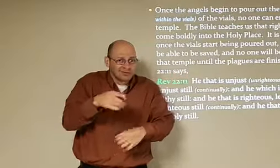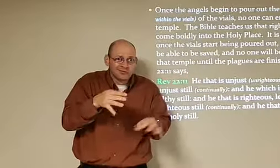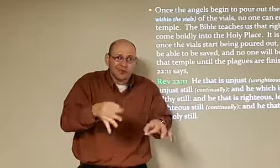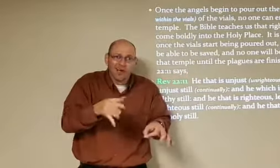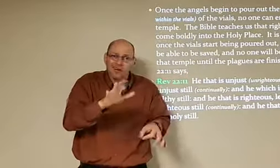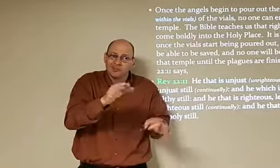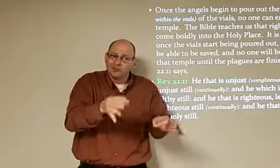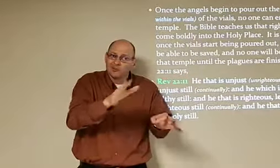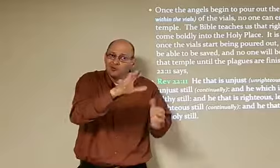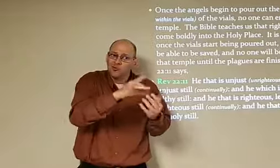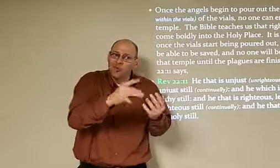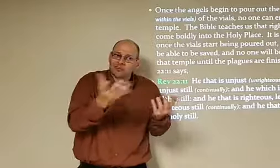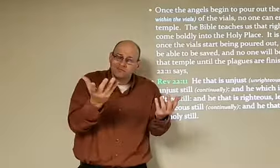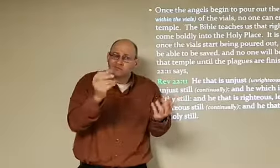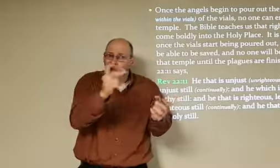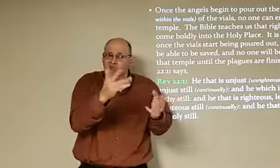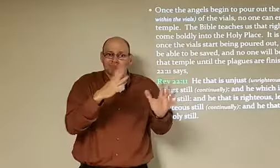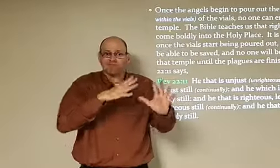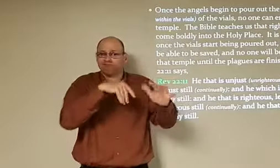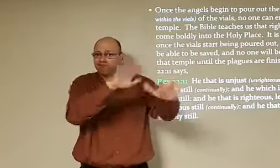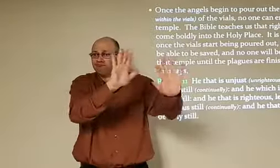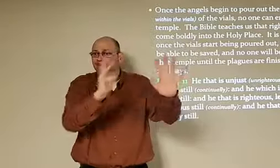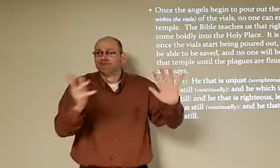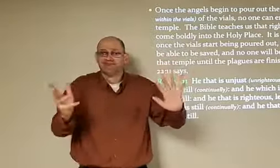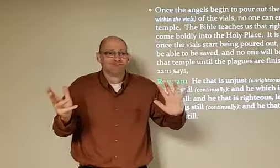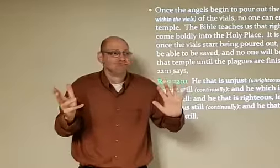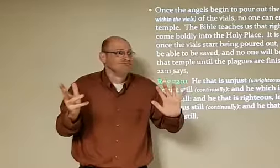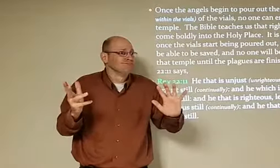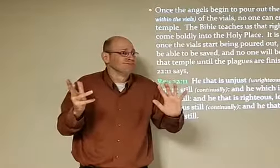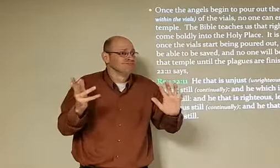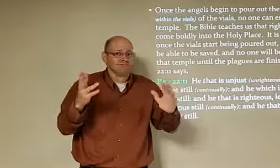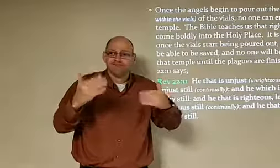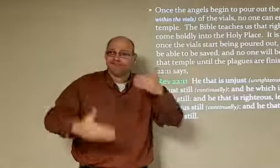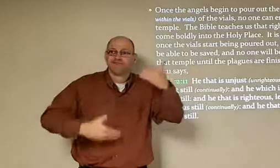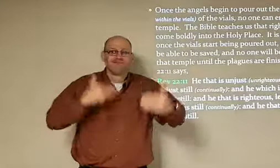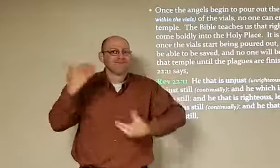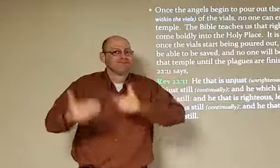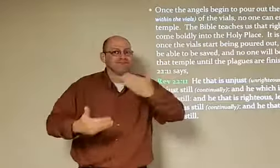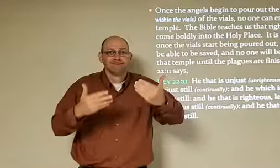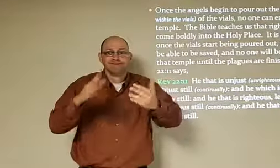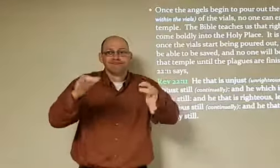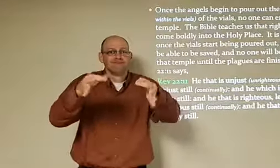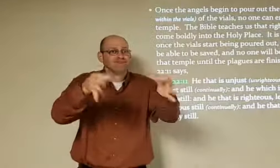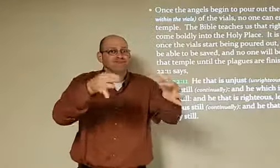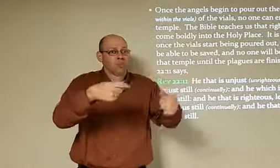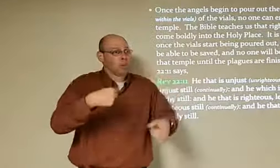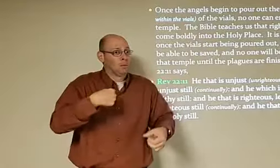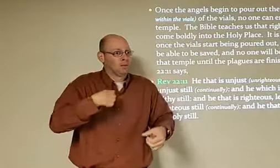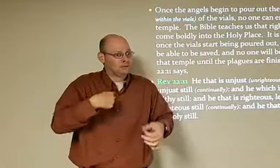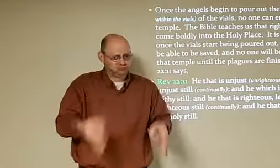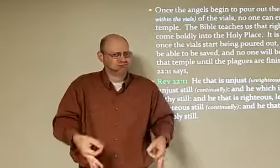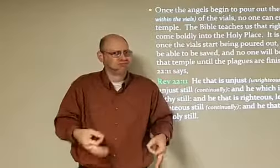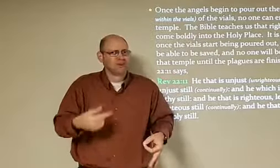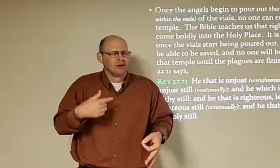no, not for me. Okay, it's your choice. I get it. It's up to you. I'm moving along. For me, oh,